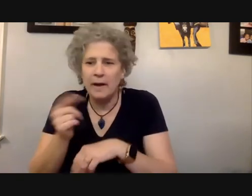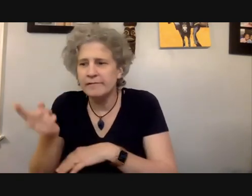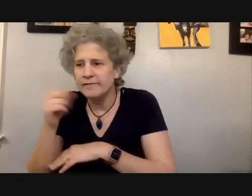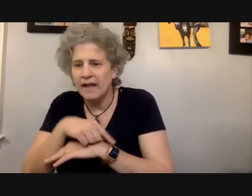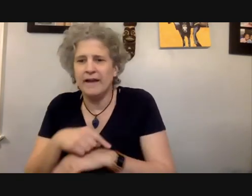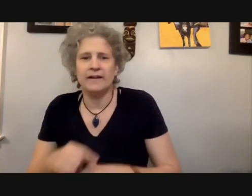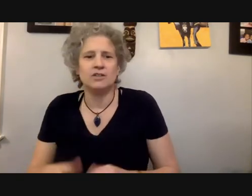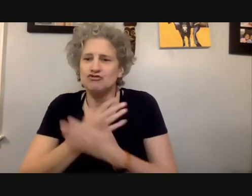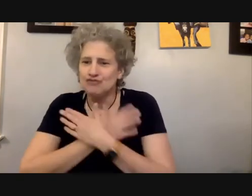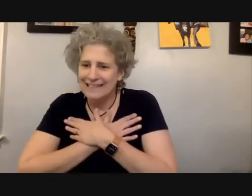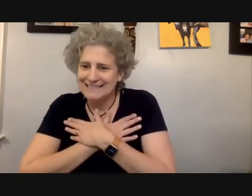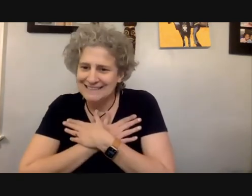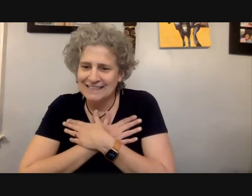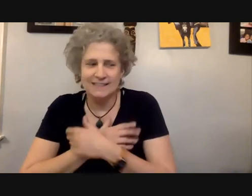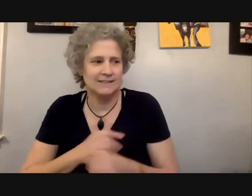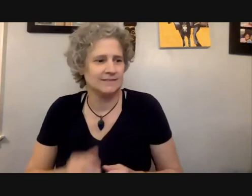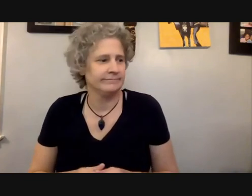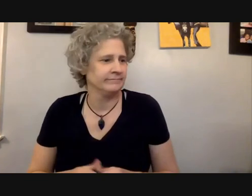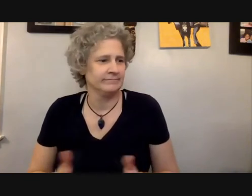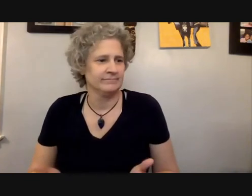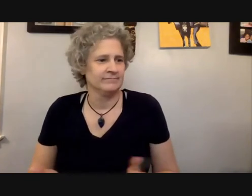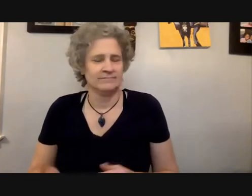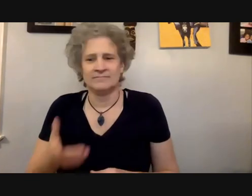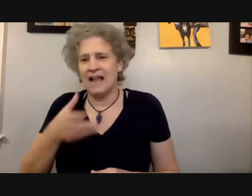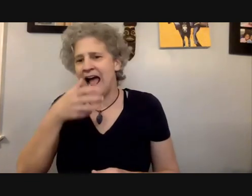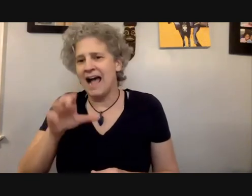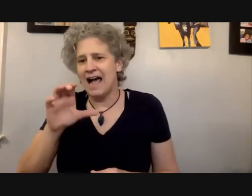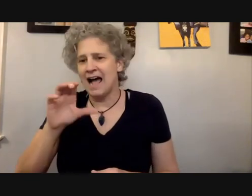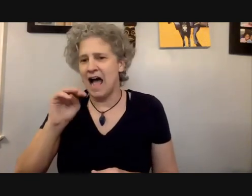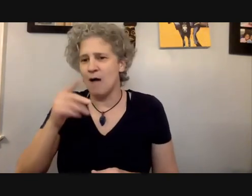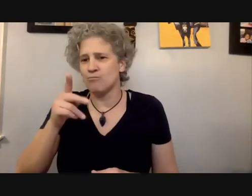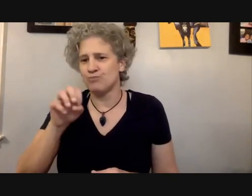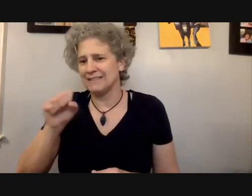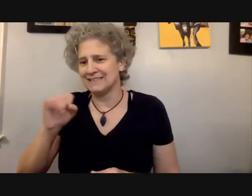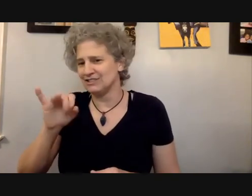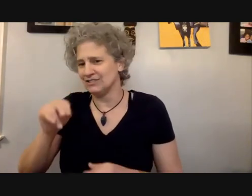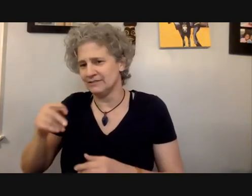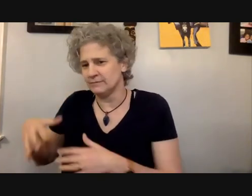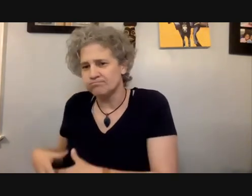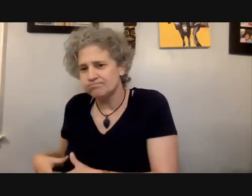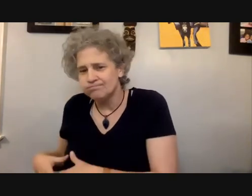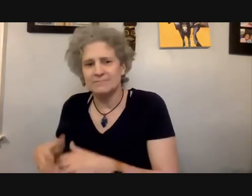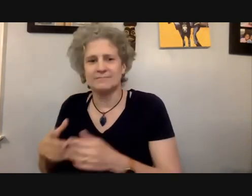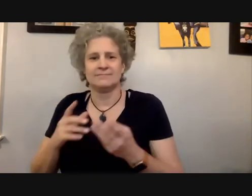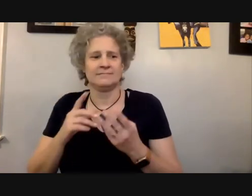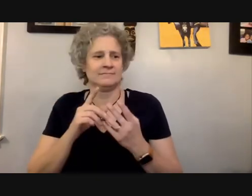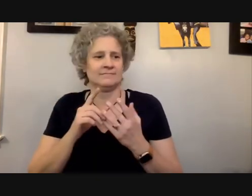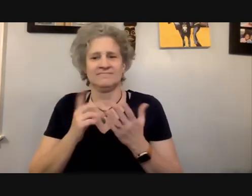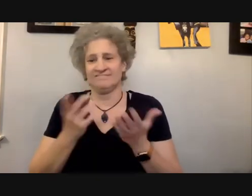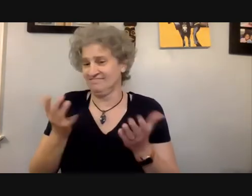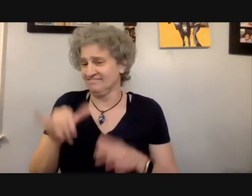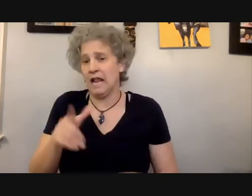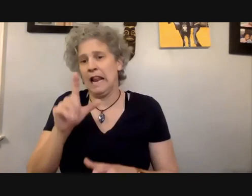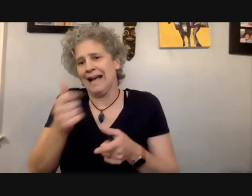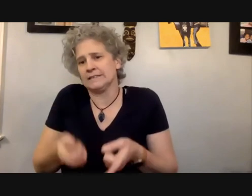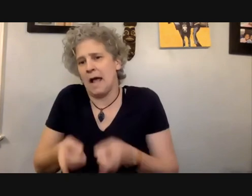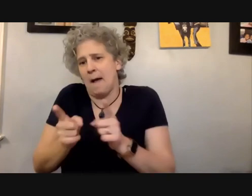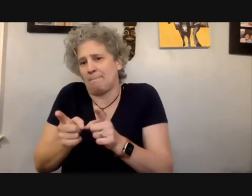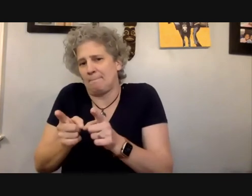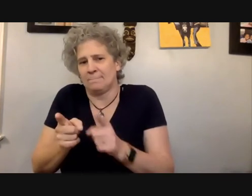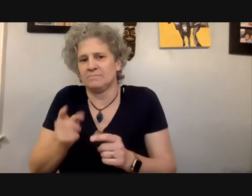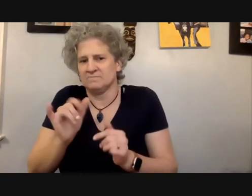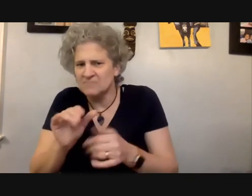Sometimes you don't get a prescription. Sometimes it's just over-the-counter Tylenol twice a day, maybe some rest, maybe some hot compress, depending on what your issue